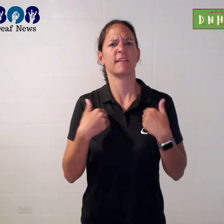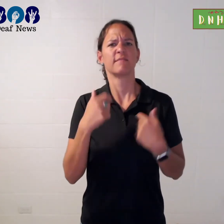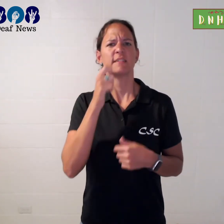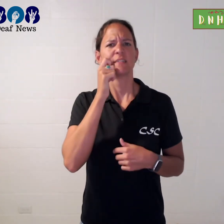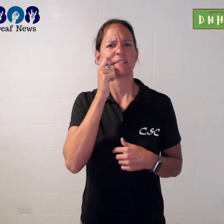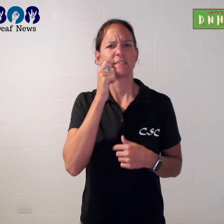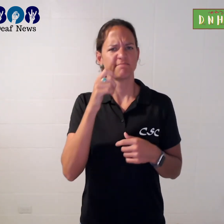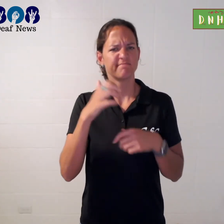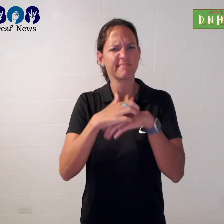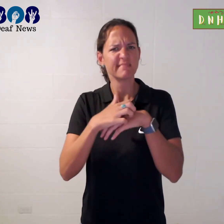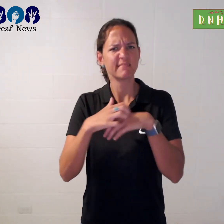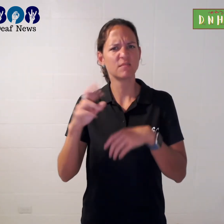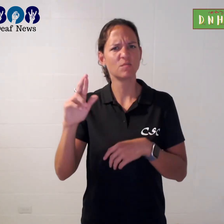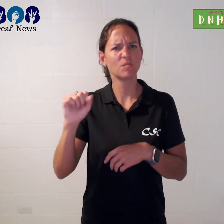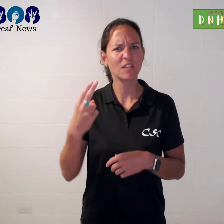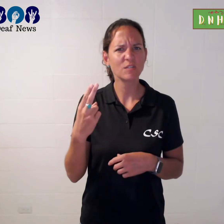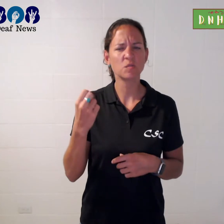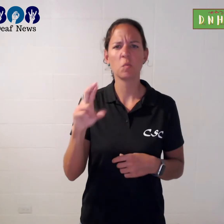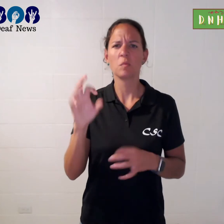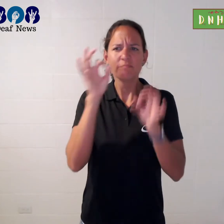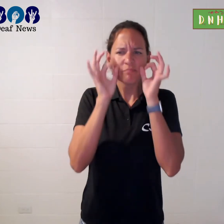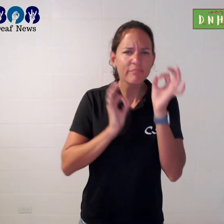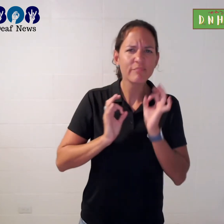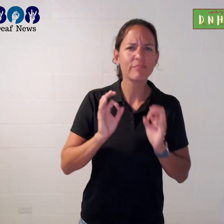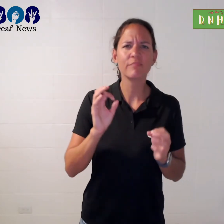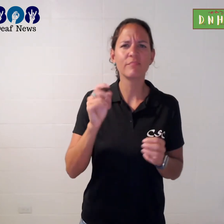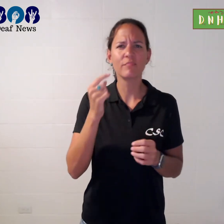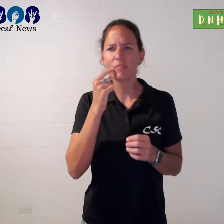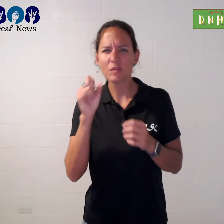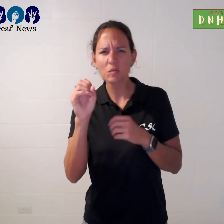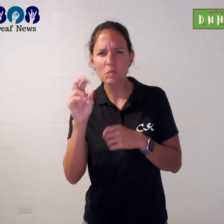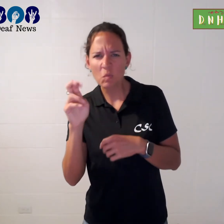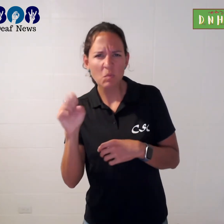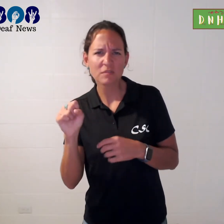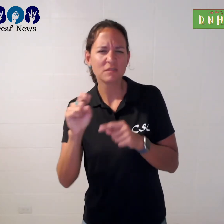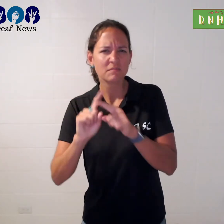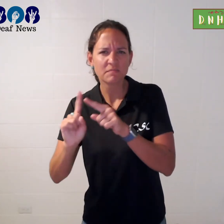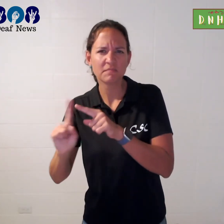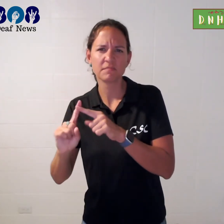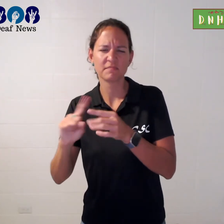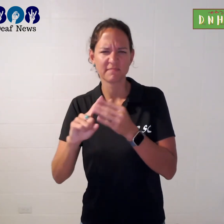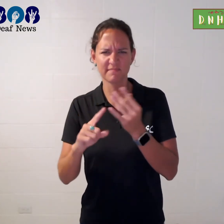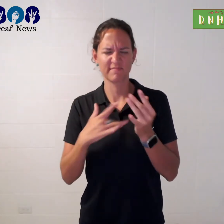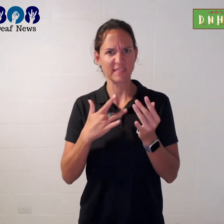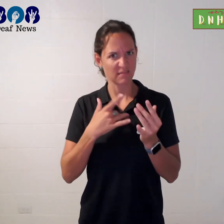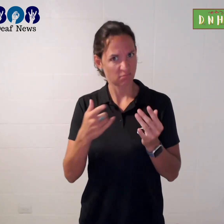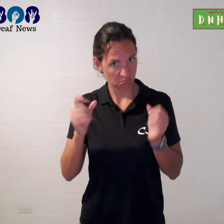based on CDC's research. If you have a rash or lesion on your skin